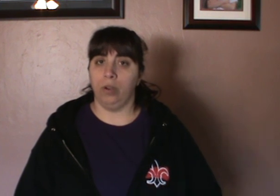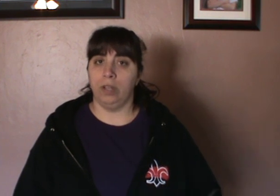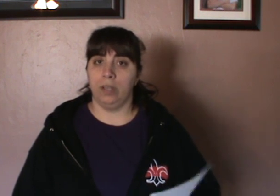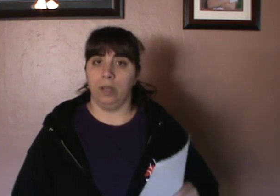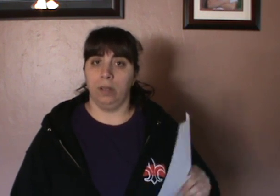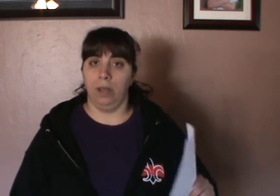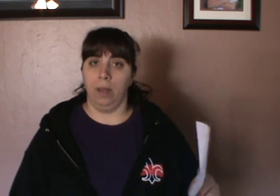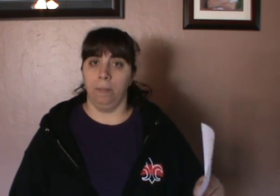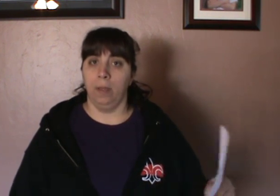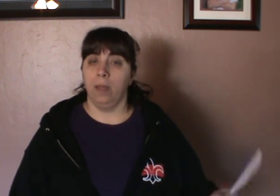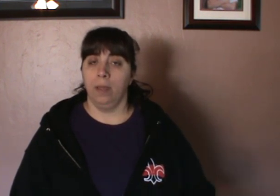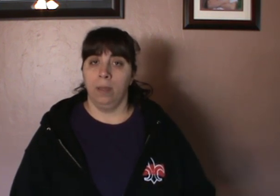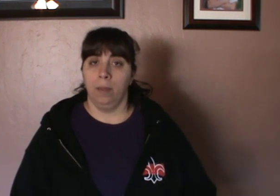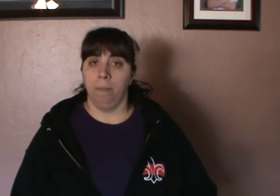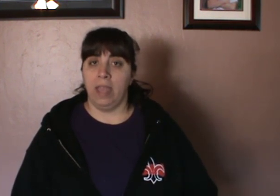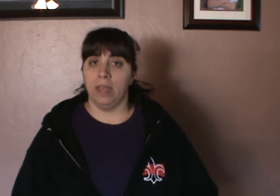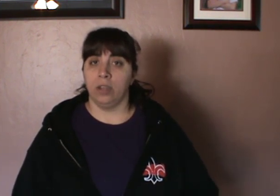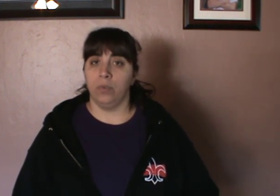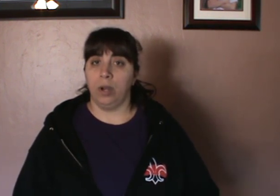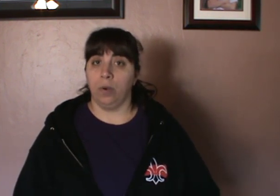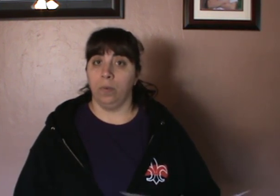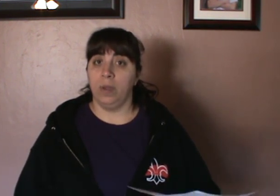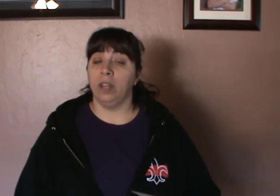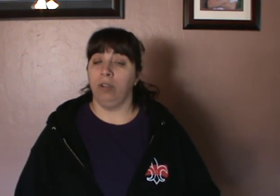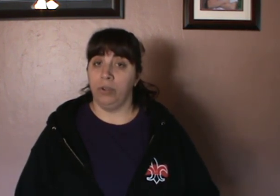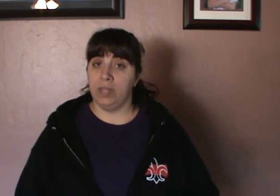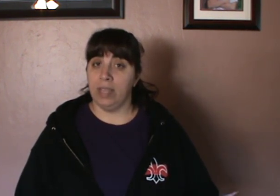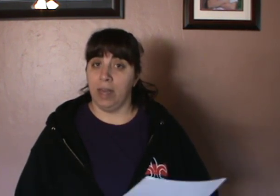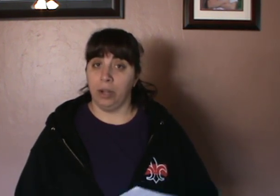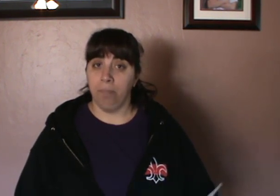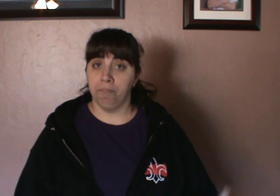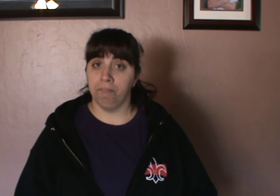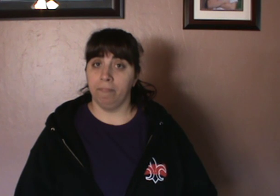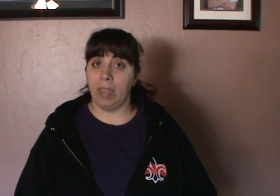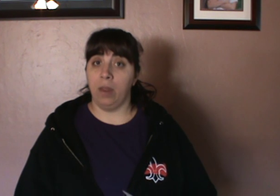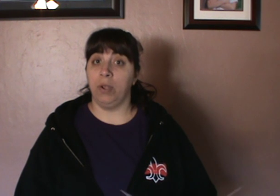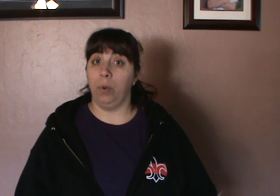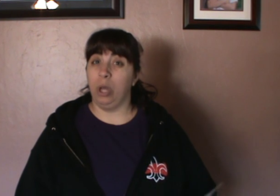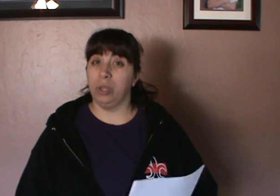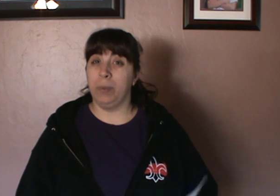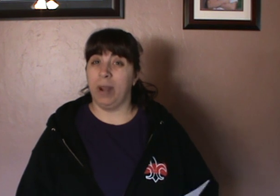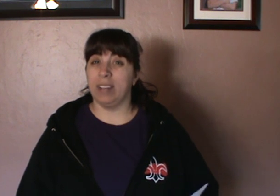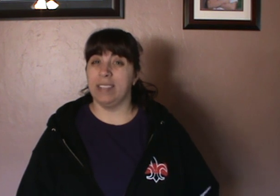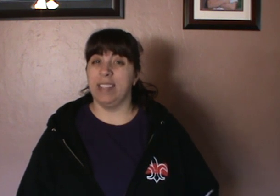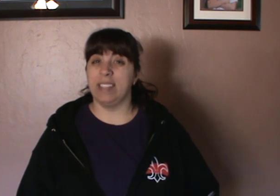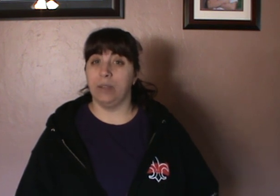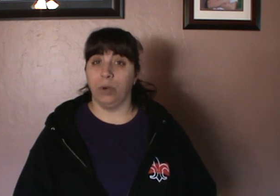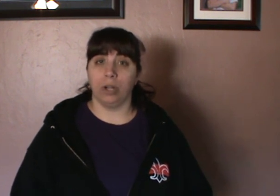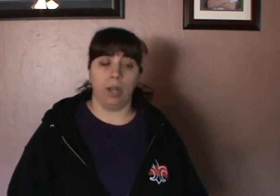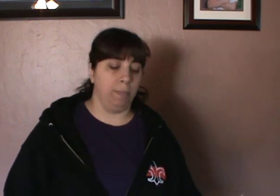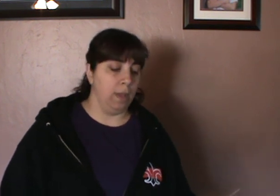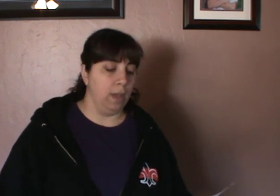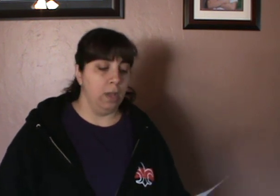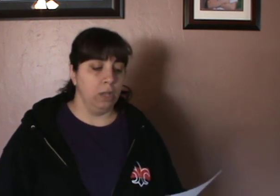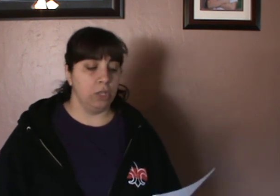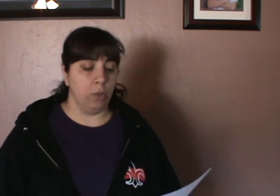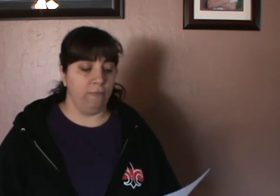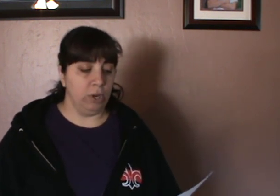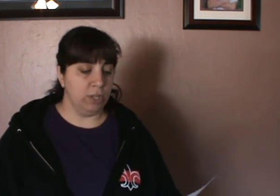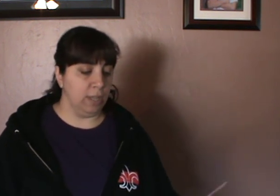to make it to where we can all do it together. And we will also be practicing this in workshop. So the first